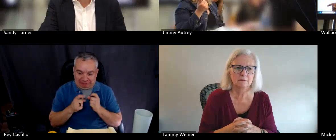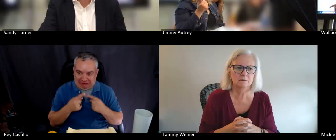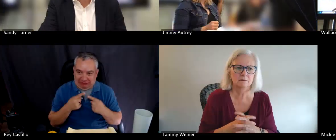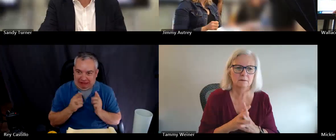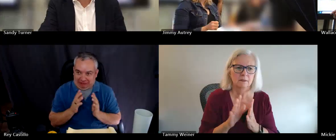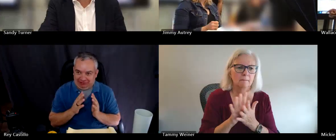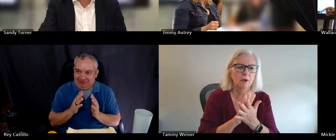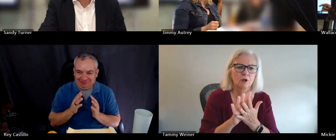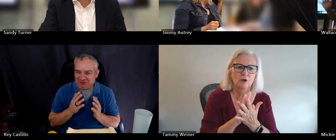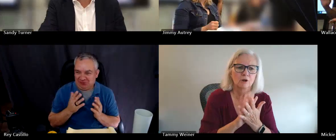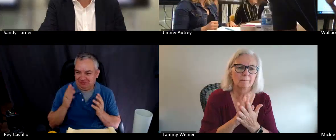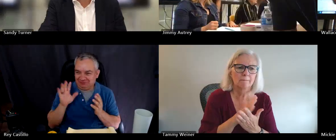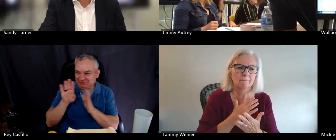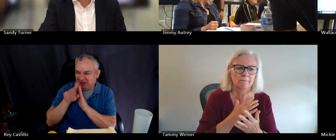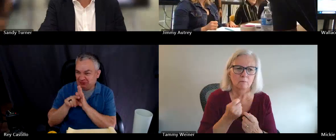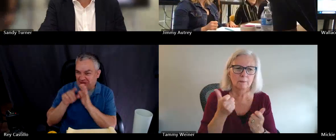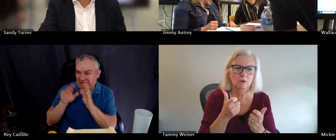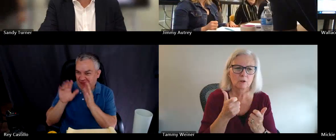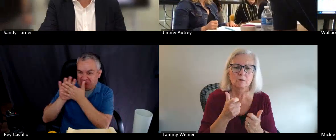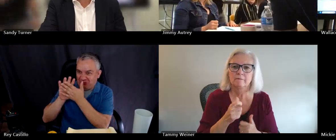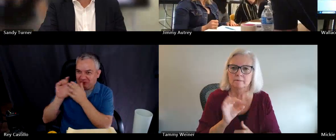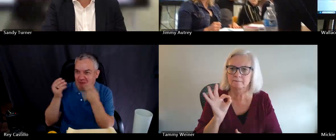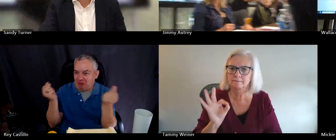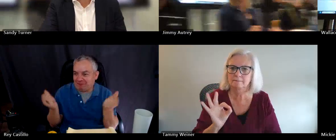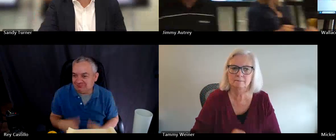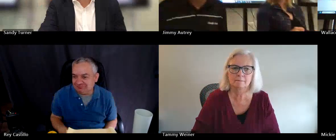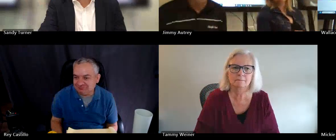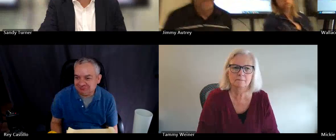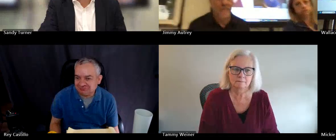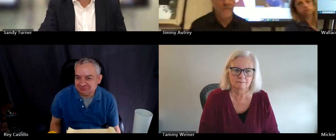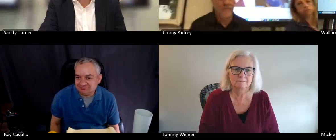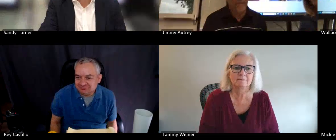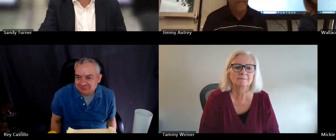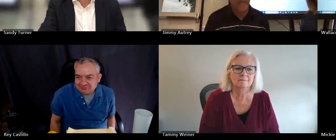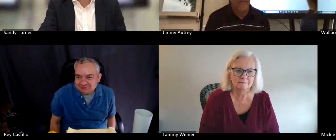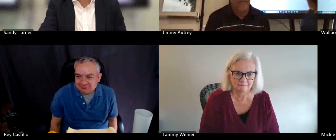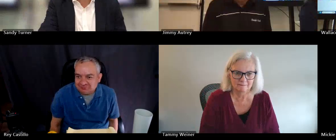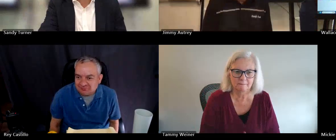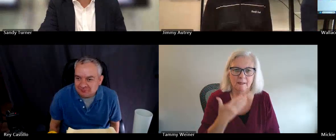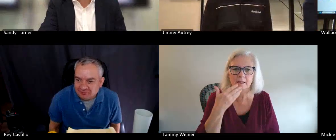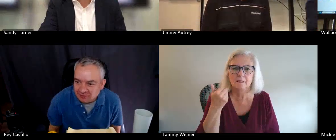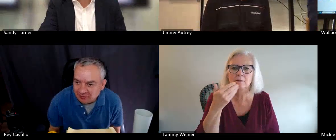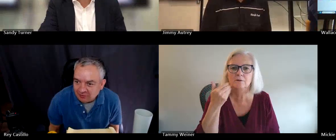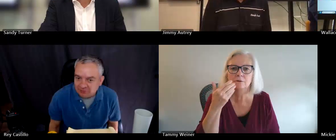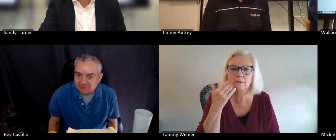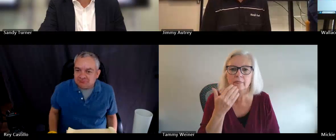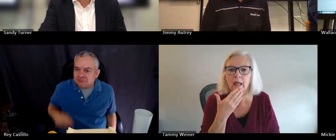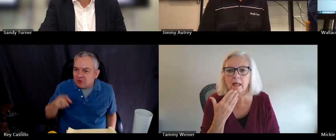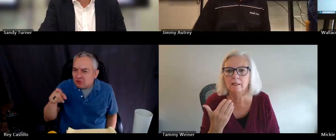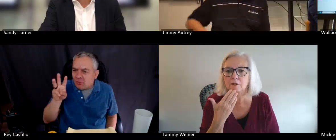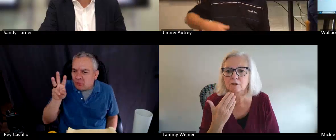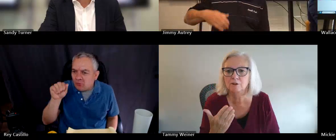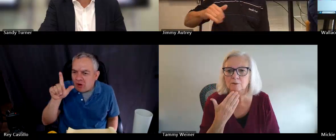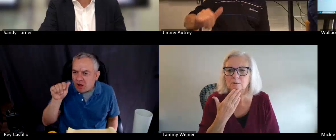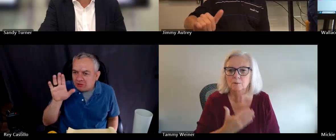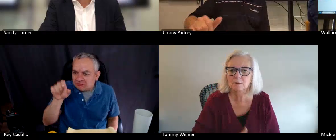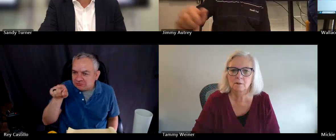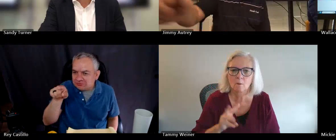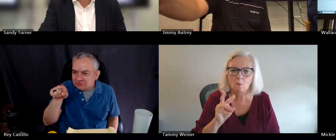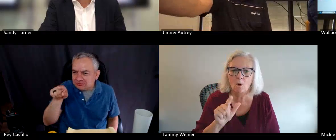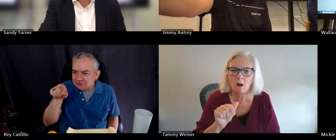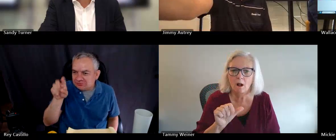losing part of your signs. It's, the background's not keeping up with that, and it's it's dissolving your hands away a little bit when you sign,